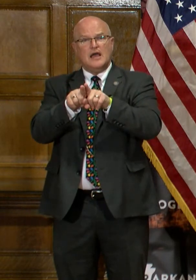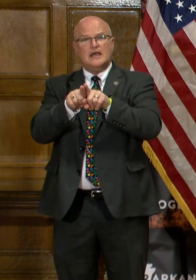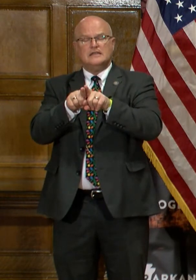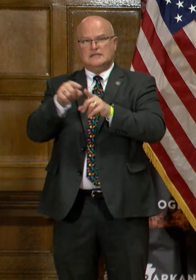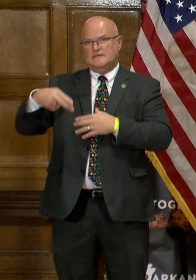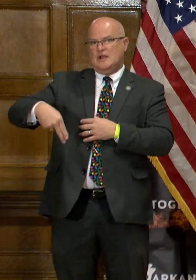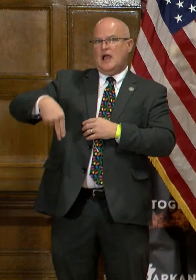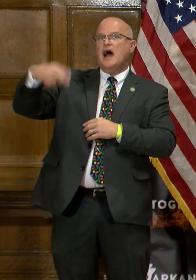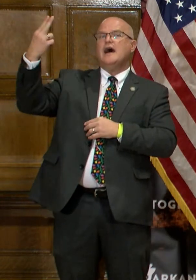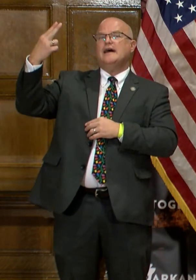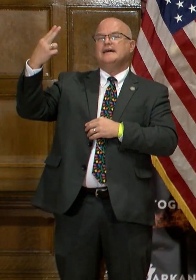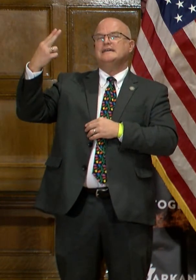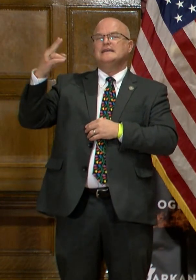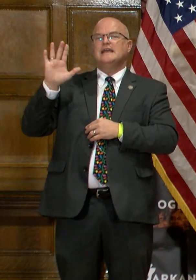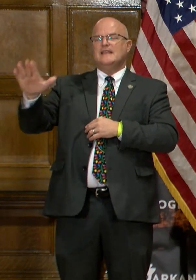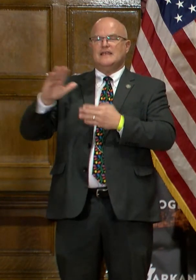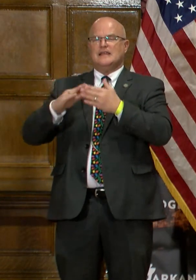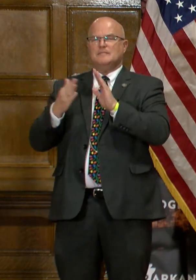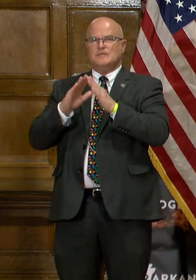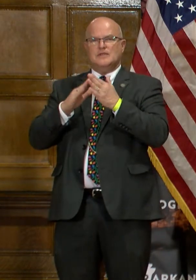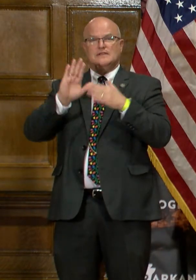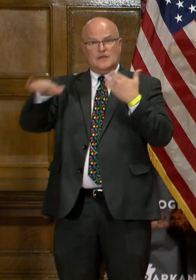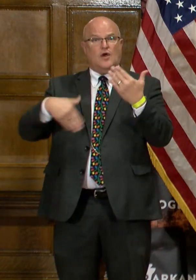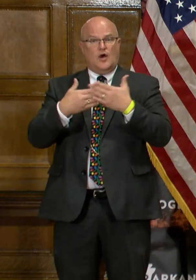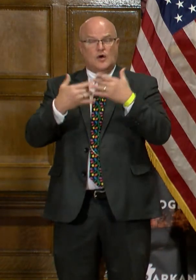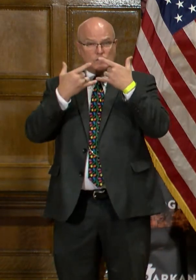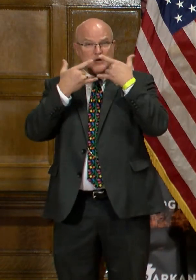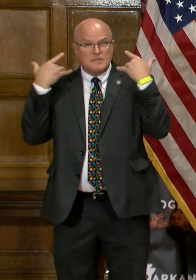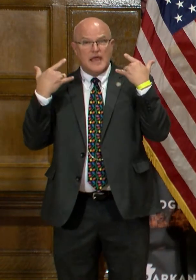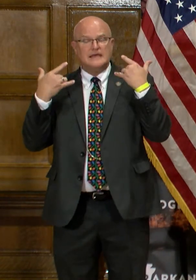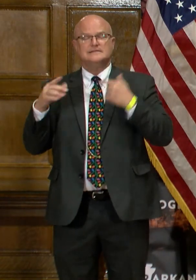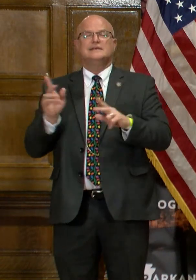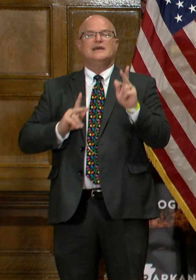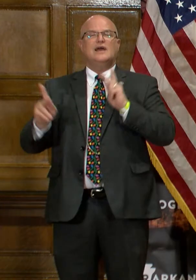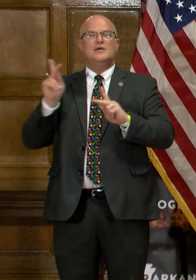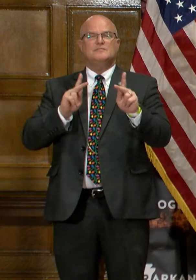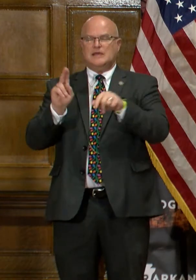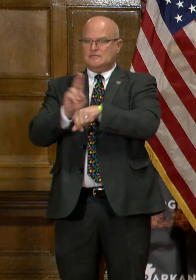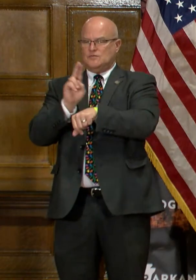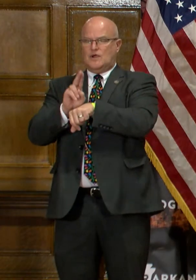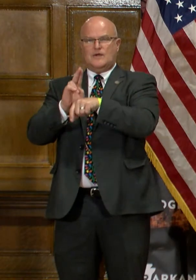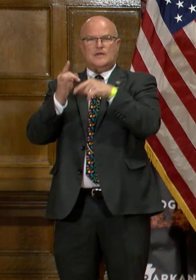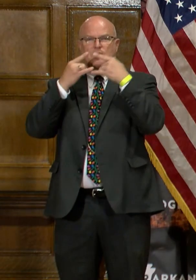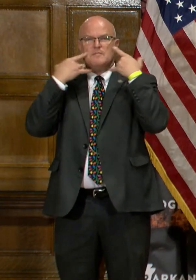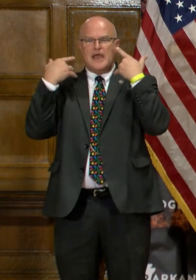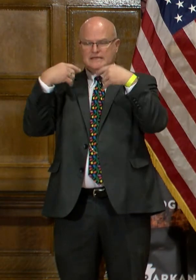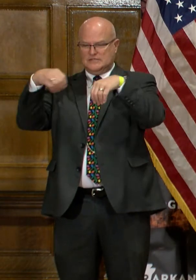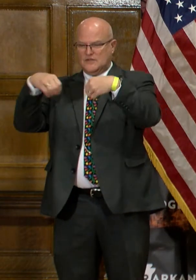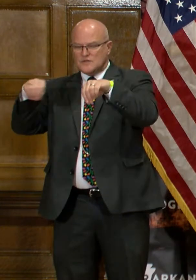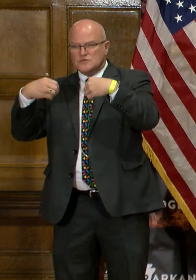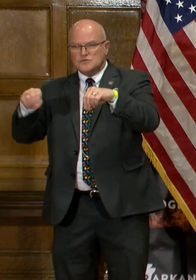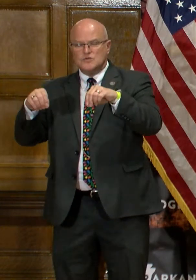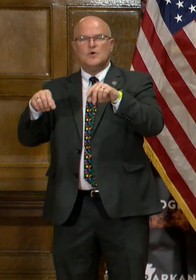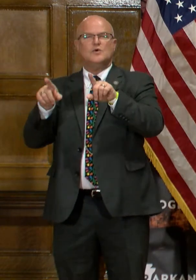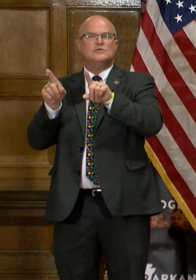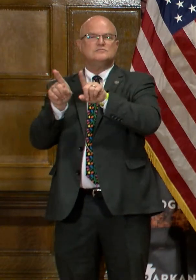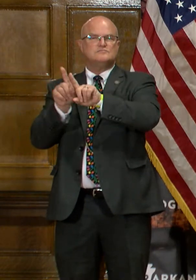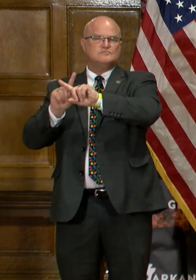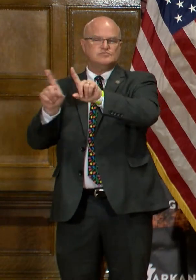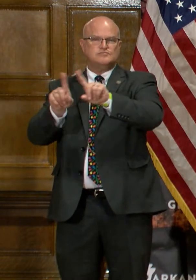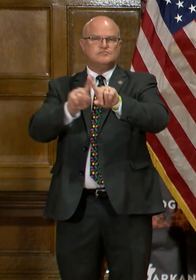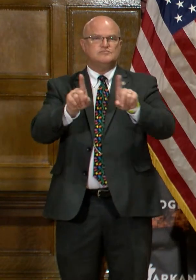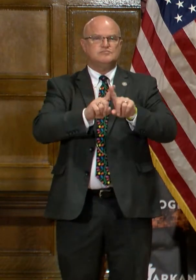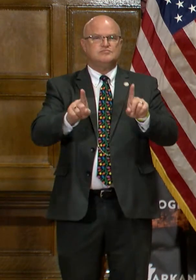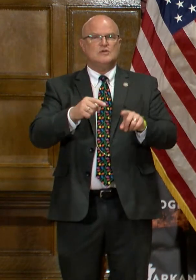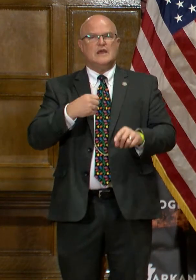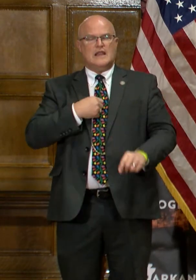very high in their communities, and that people are wearing masks in the stores they are as well. And I